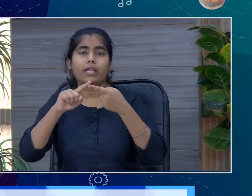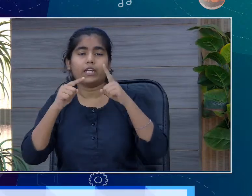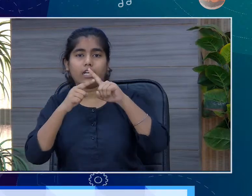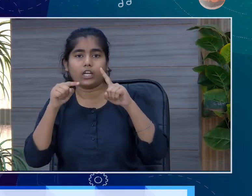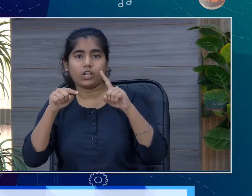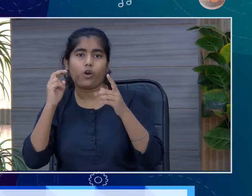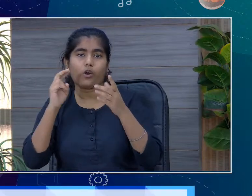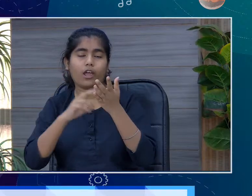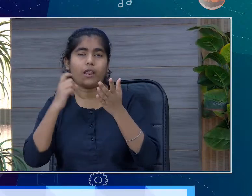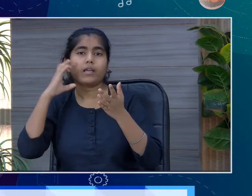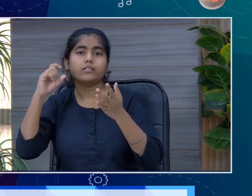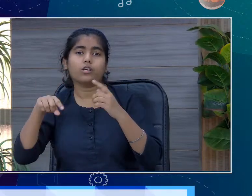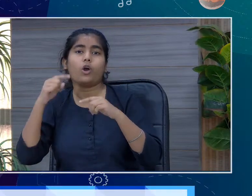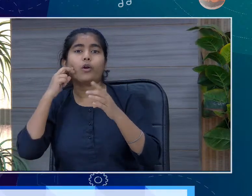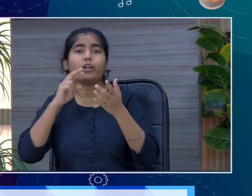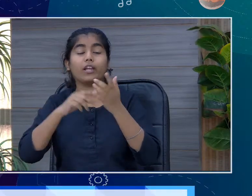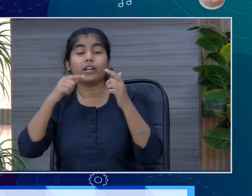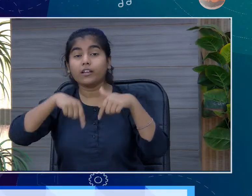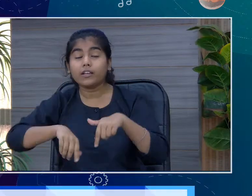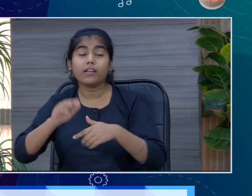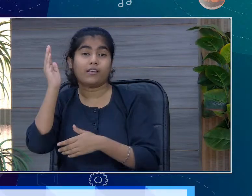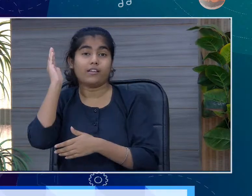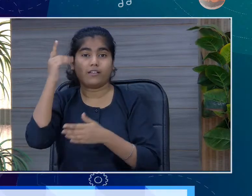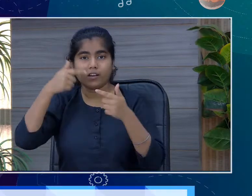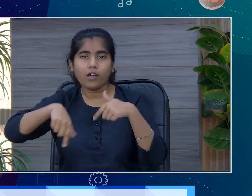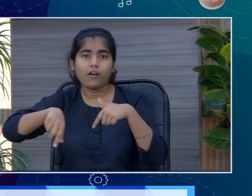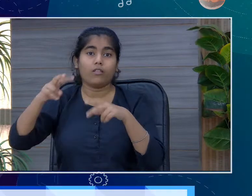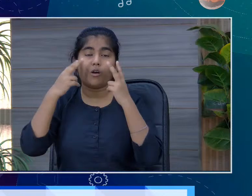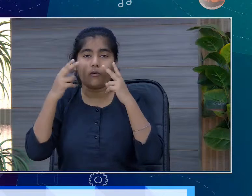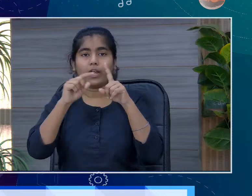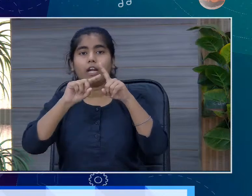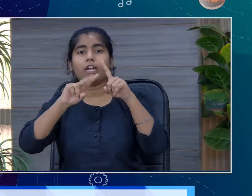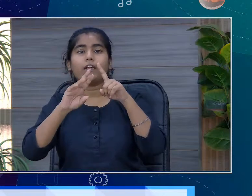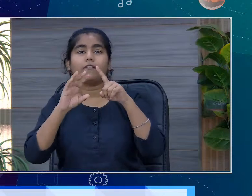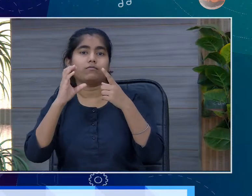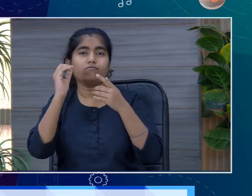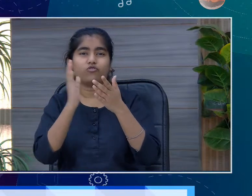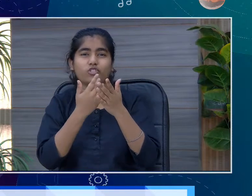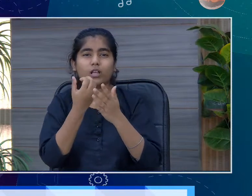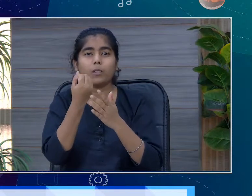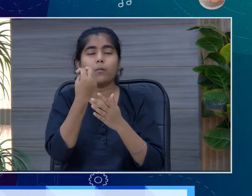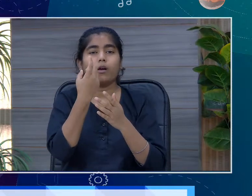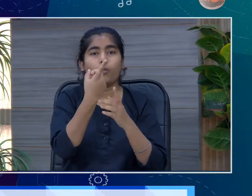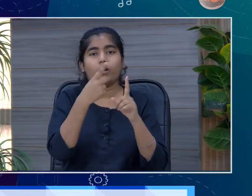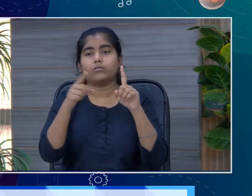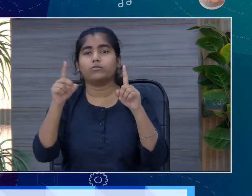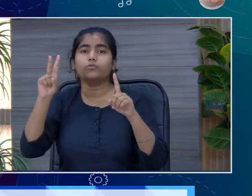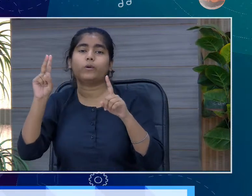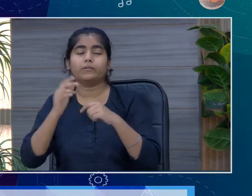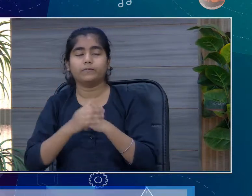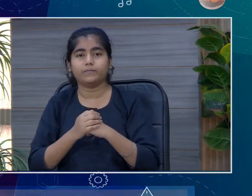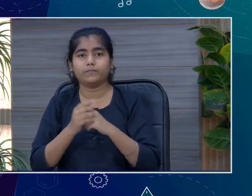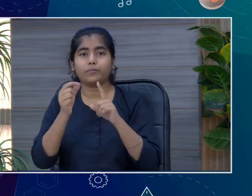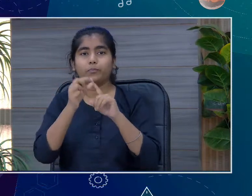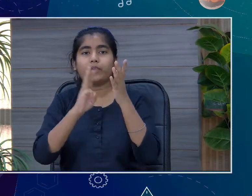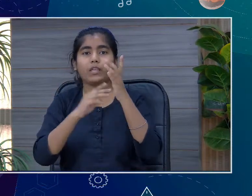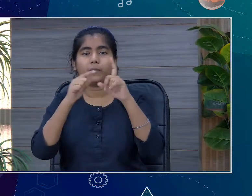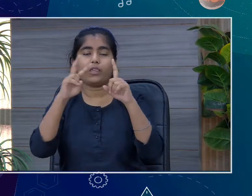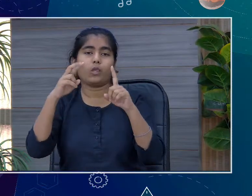@CIT.nic.in. Why respectively? Because this telecast you can see on television from channel 1 to 12 of PM eVidya. Right?